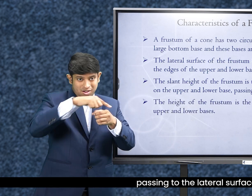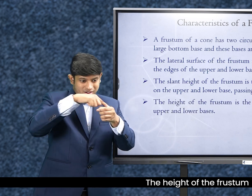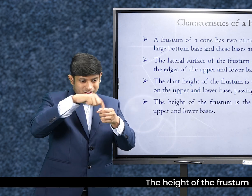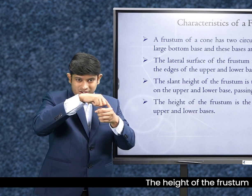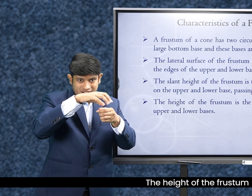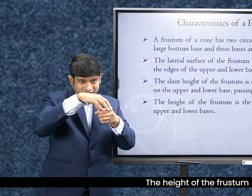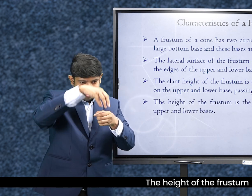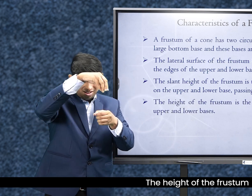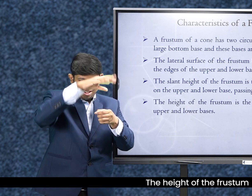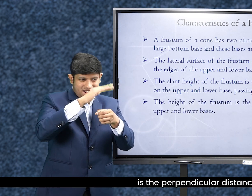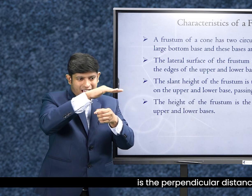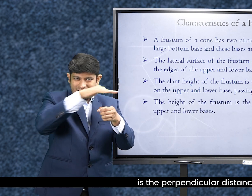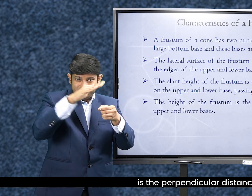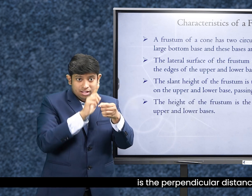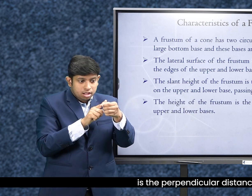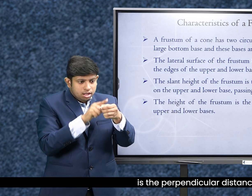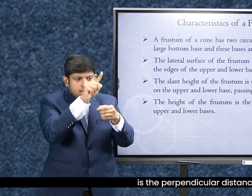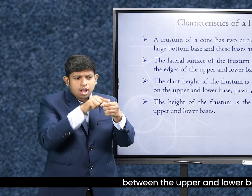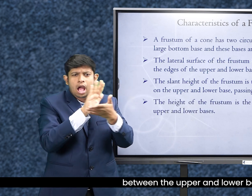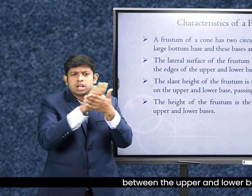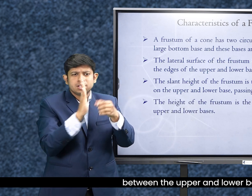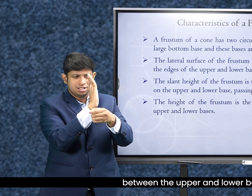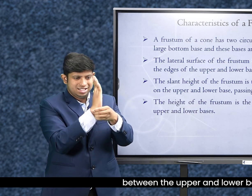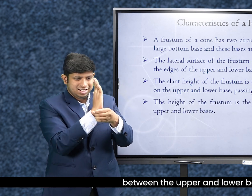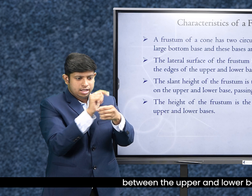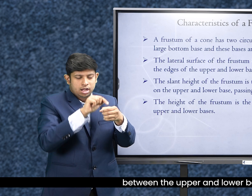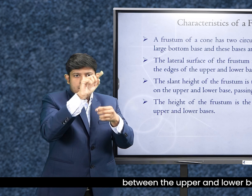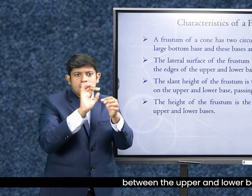The height of the frustum is the perpendicular distance between the upper and lower bases.